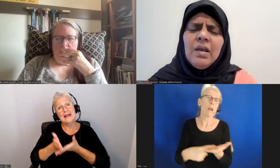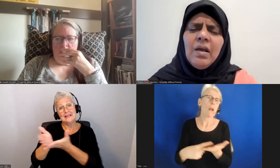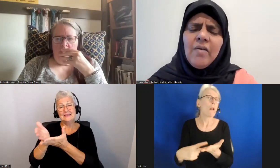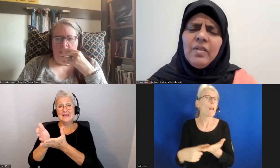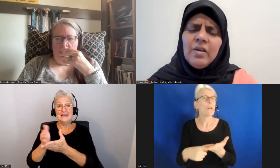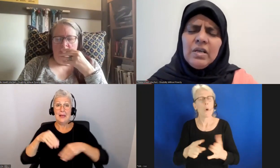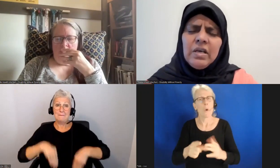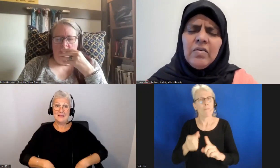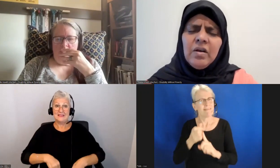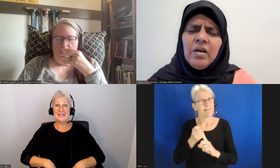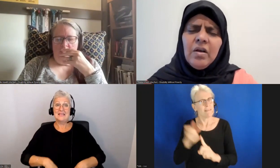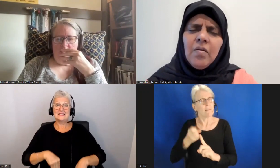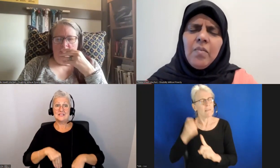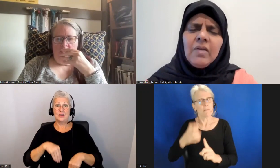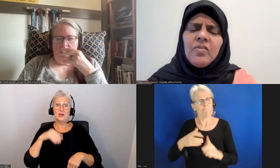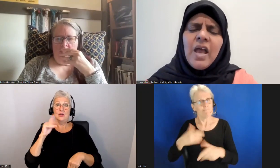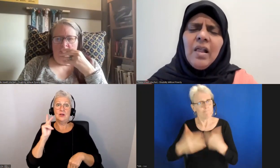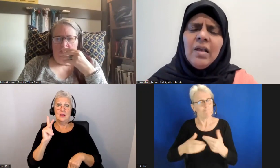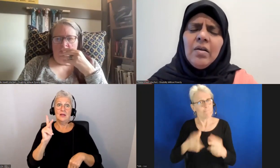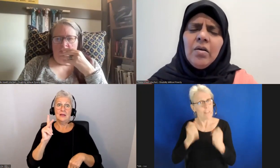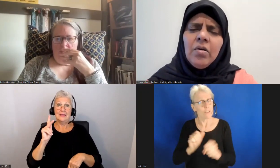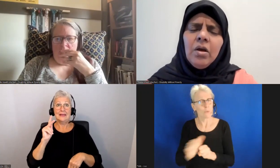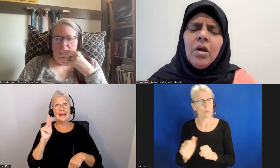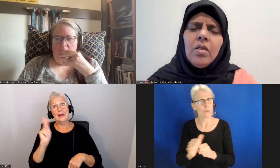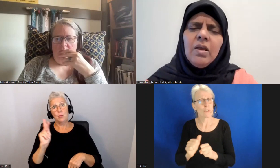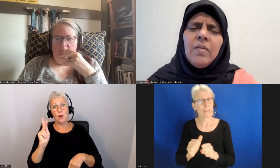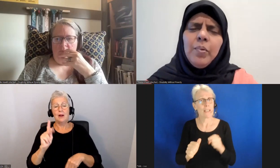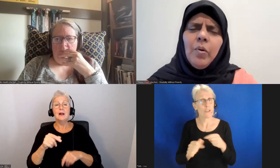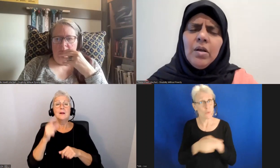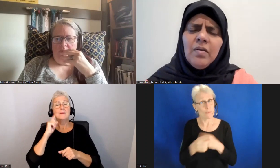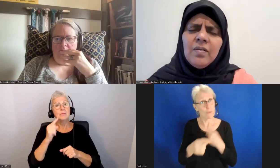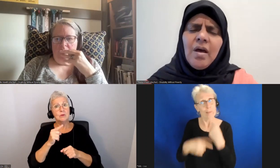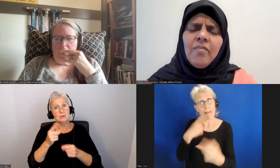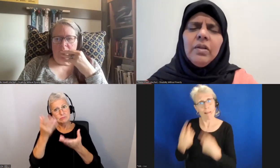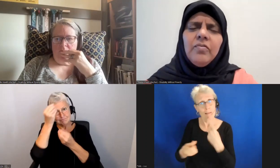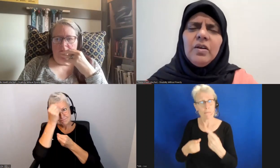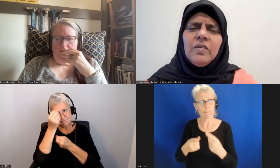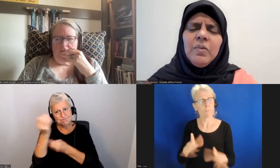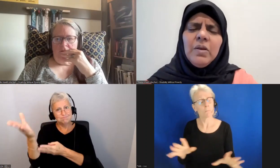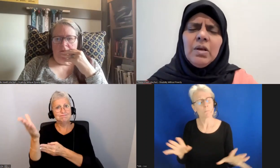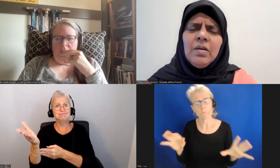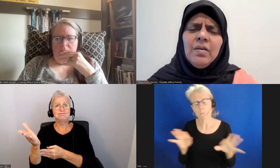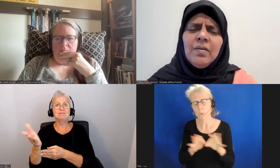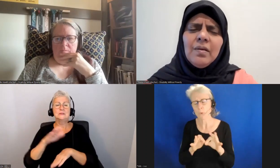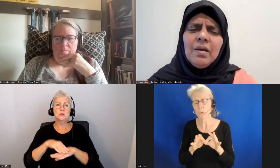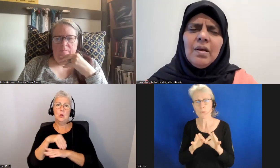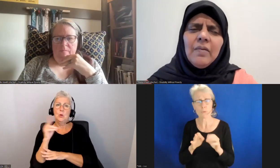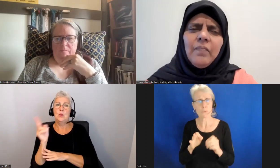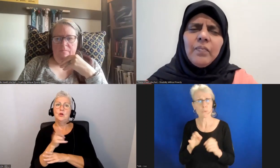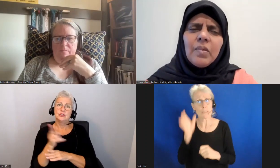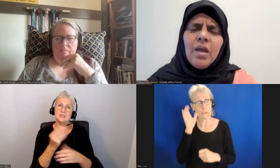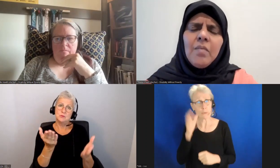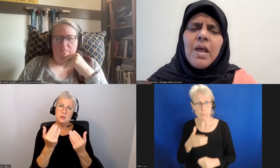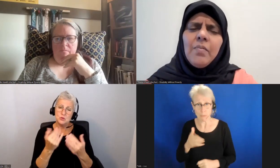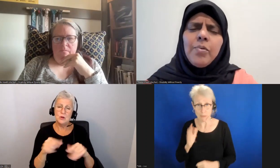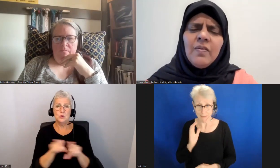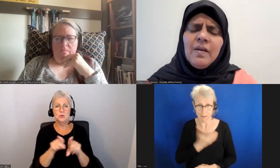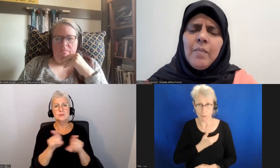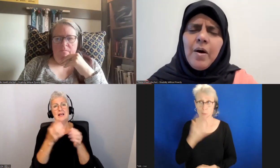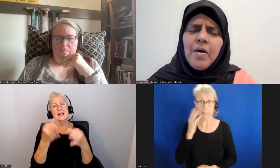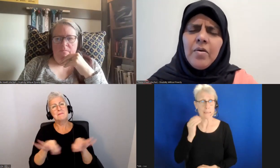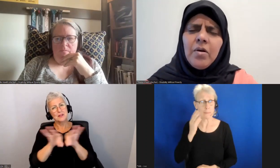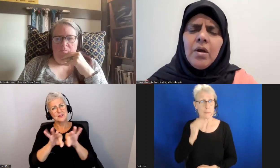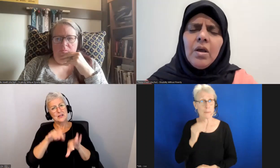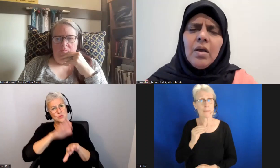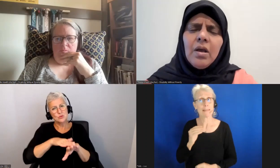urgency of the need, by telling her the importance of lived experience, and by